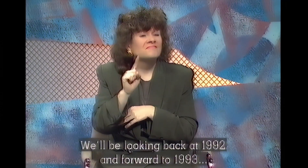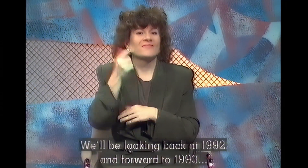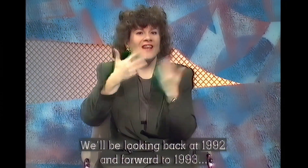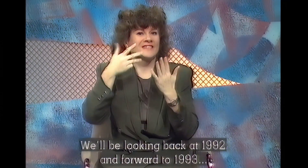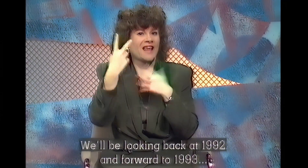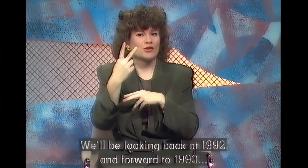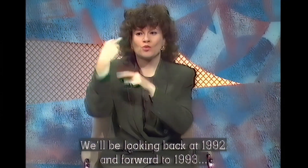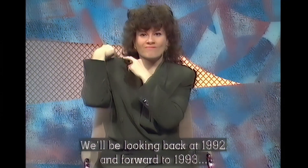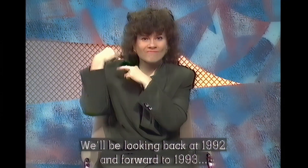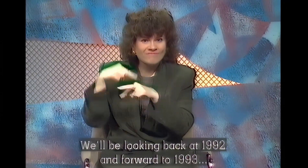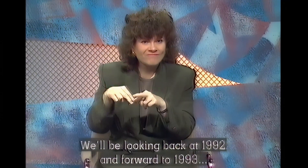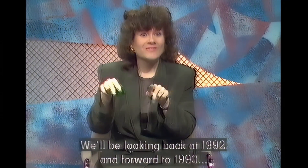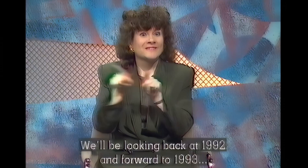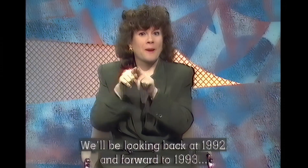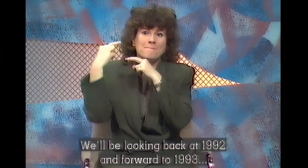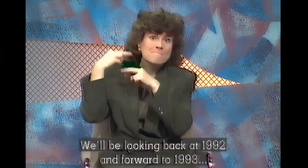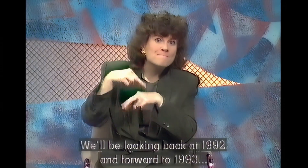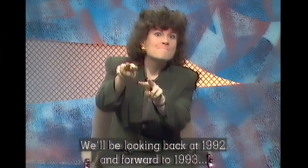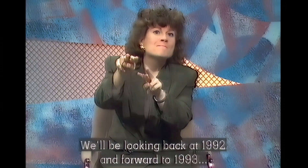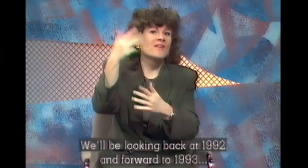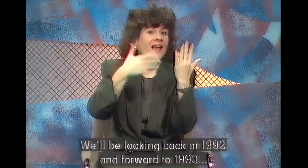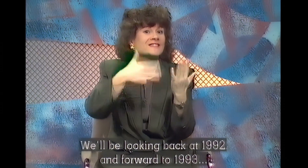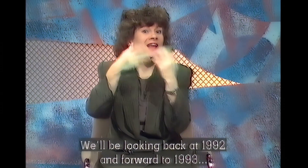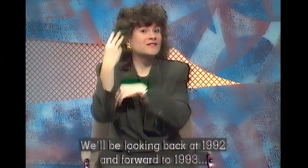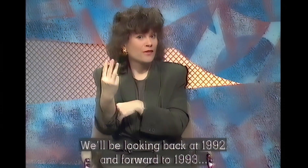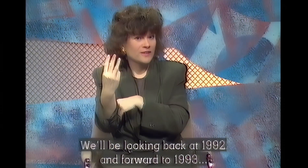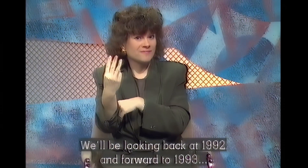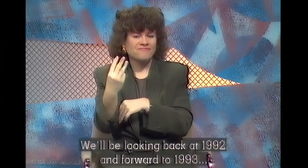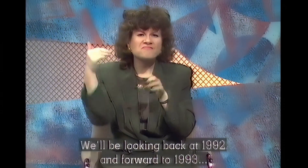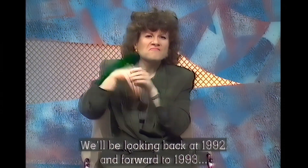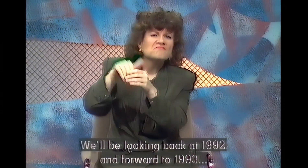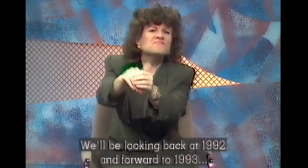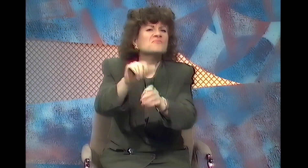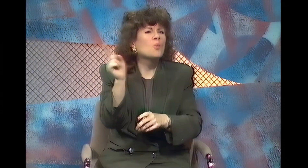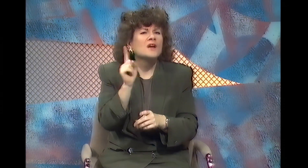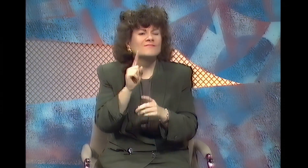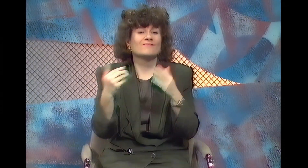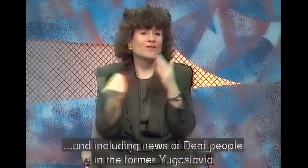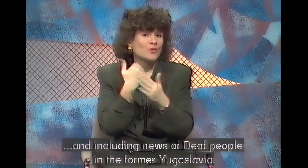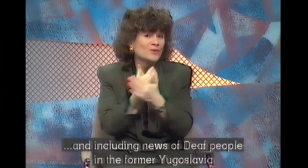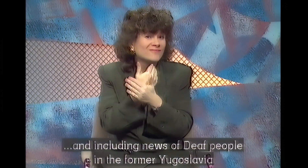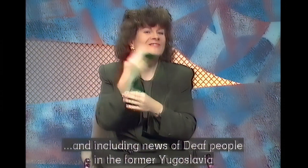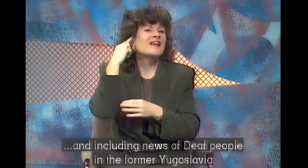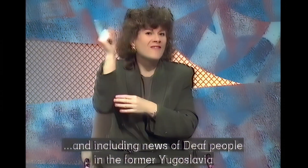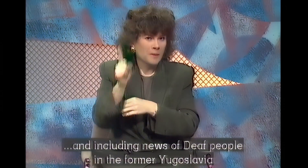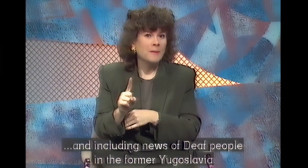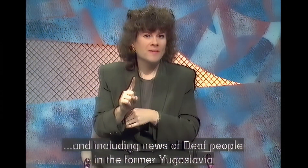be looking back at 1992 and forward to 1993, and including news of